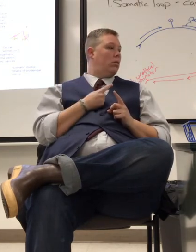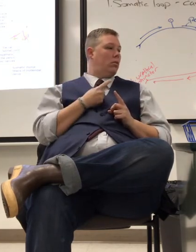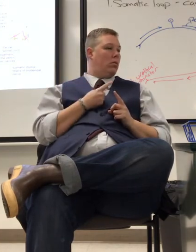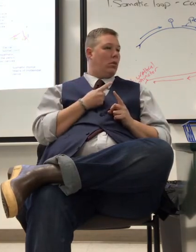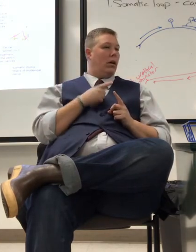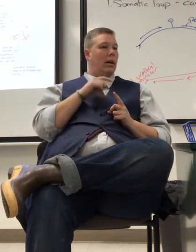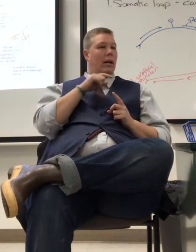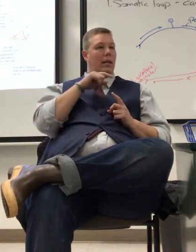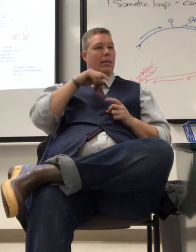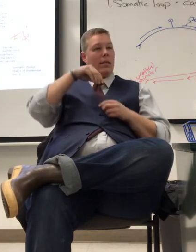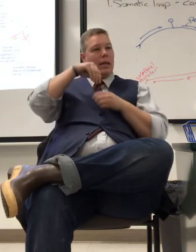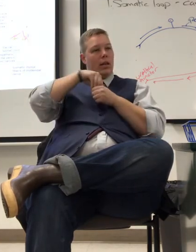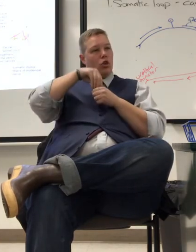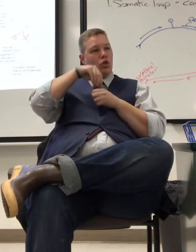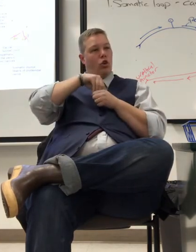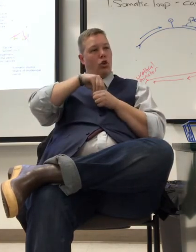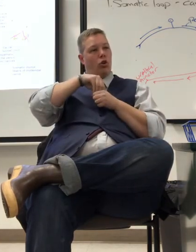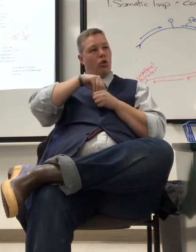the internal